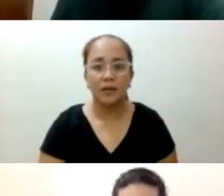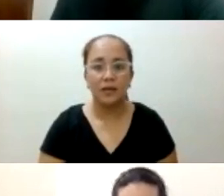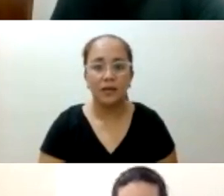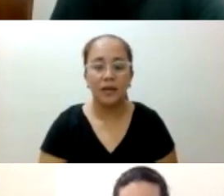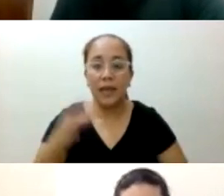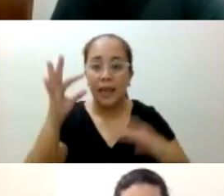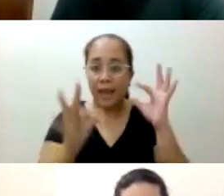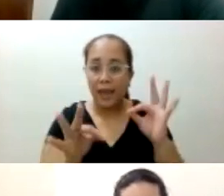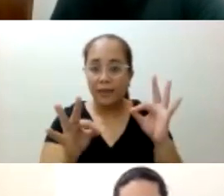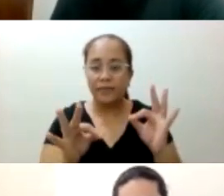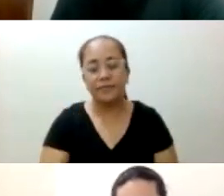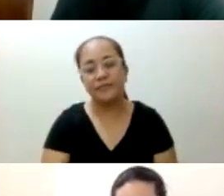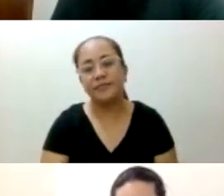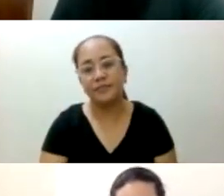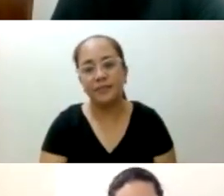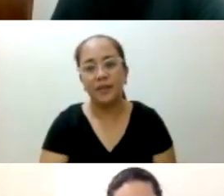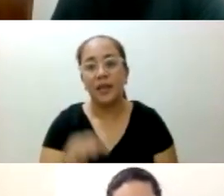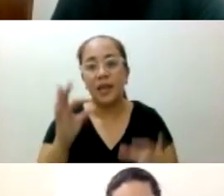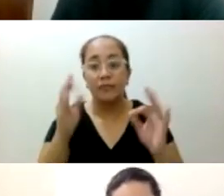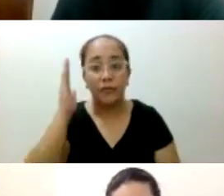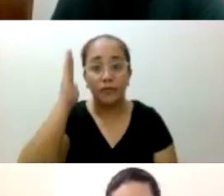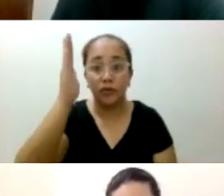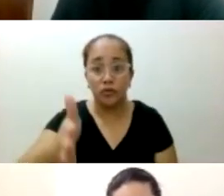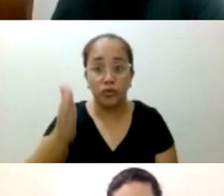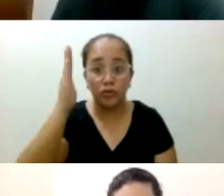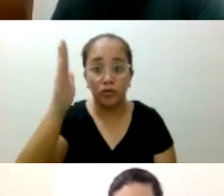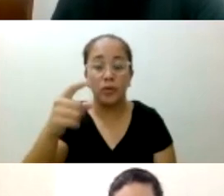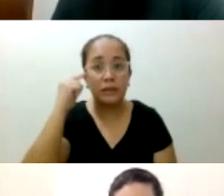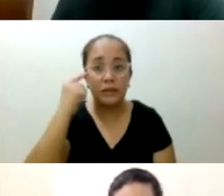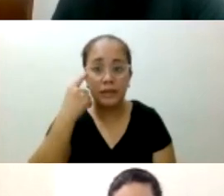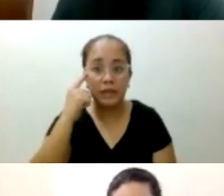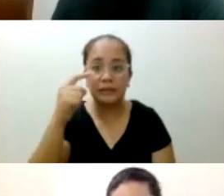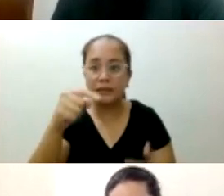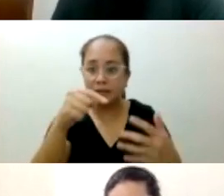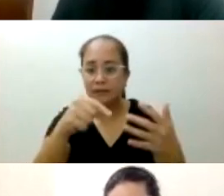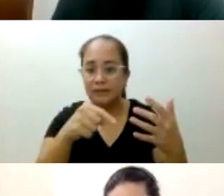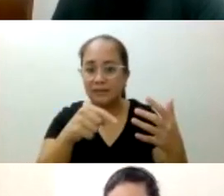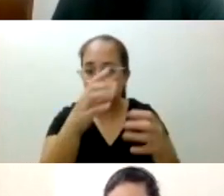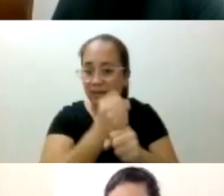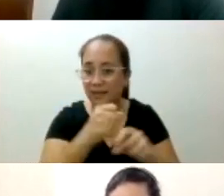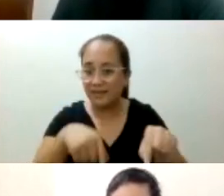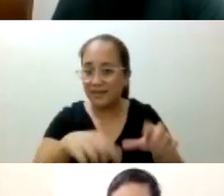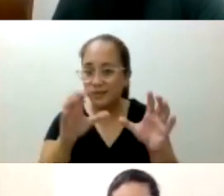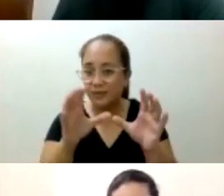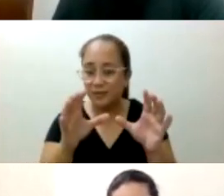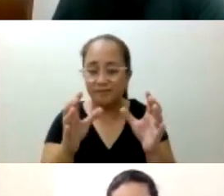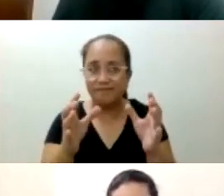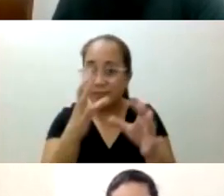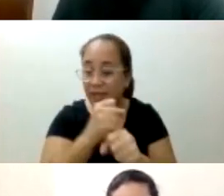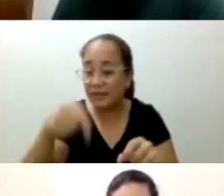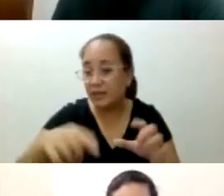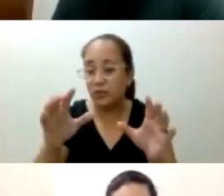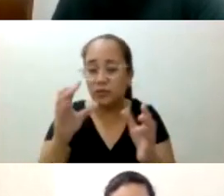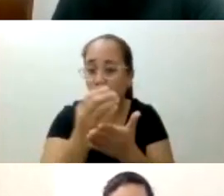if you, well, in the future, you all will be teaching this kind of course. And so you need to be able to explain